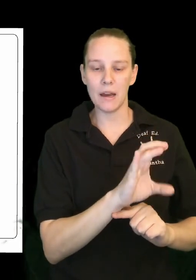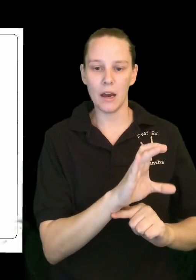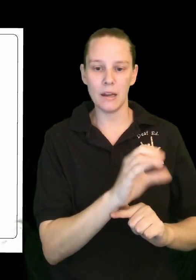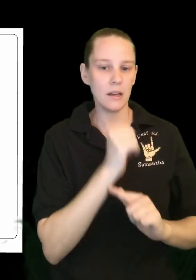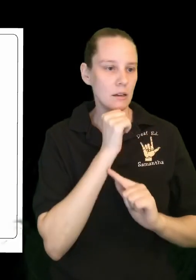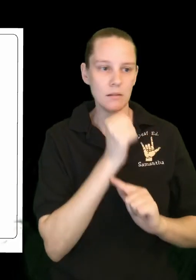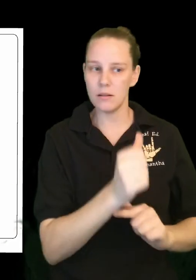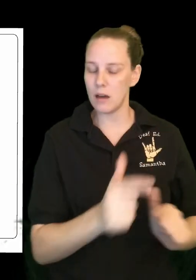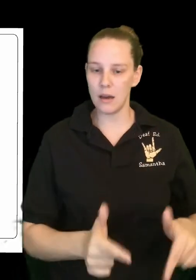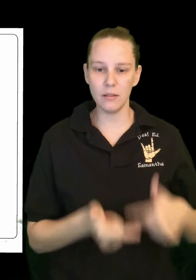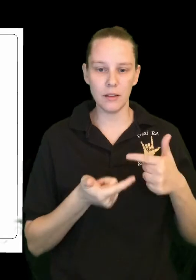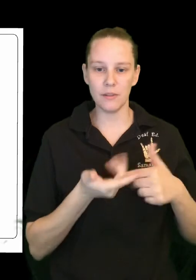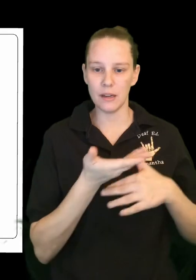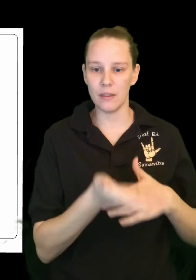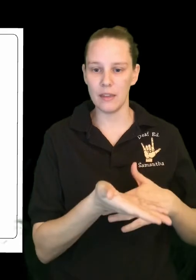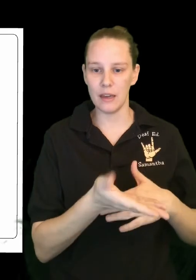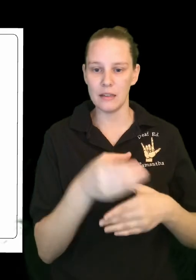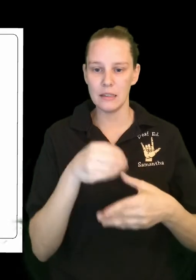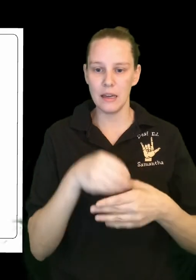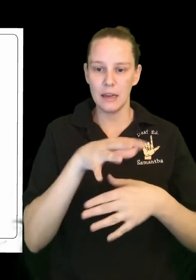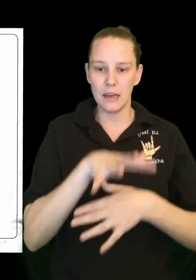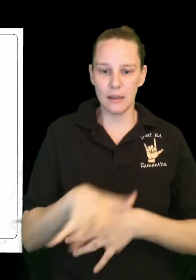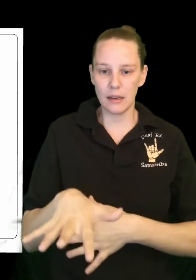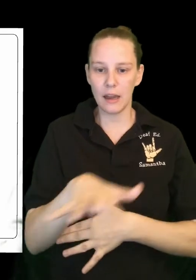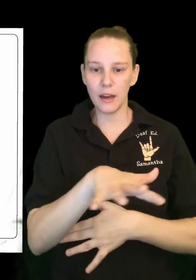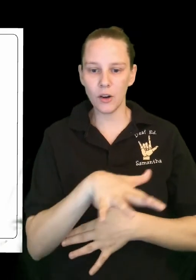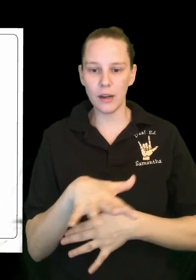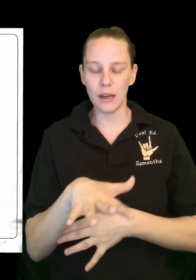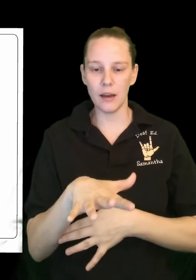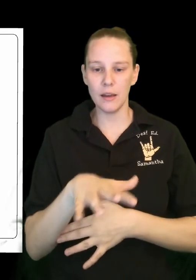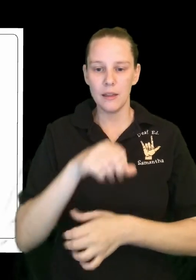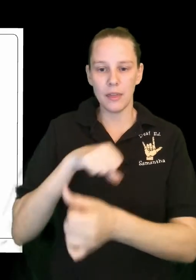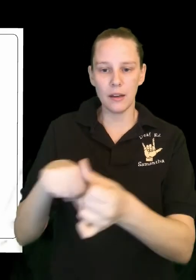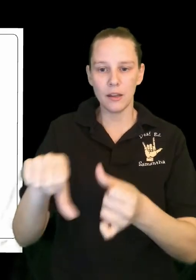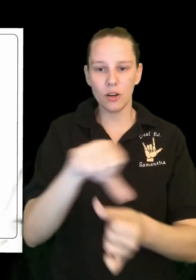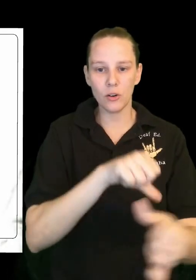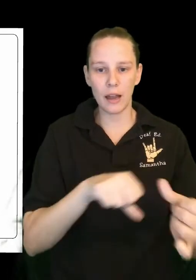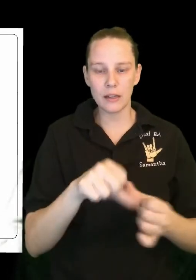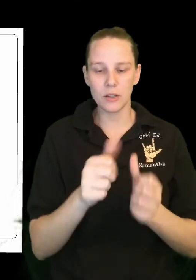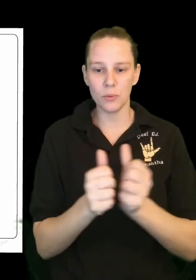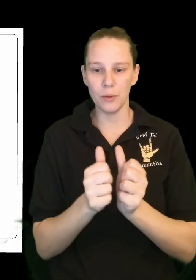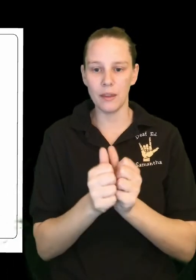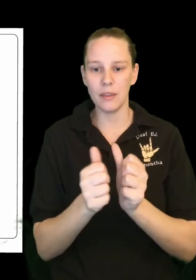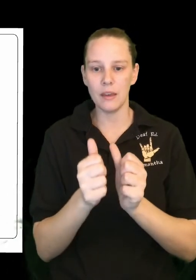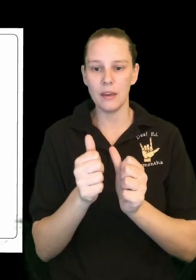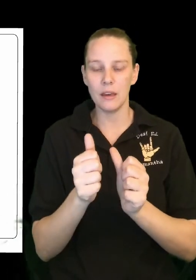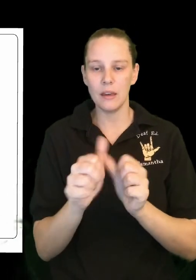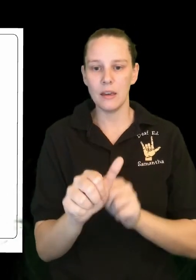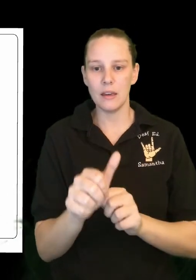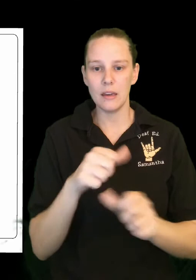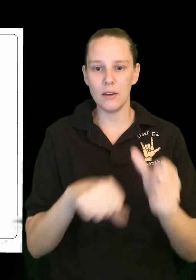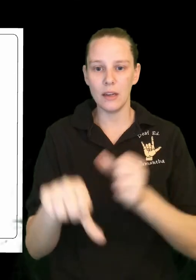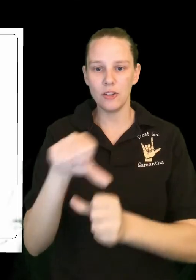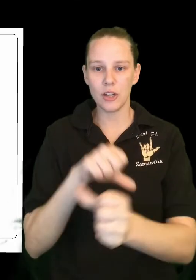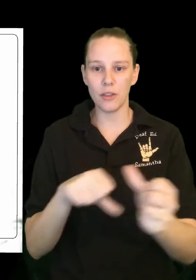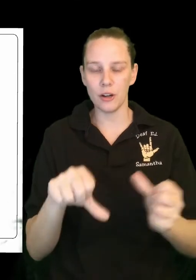abiotic, non-living things in an area that interact with each other.